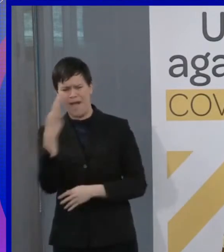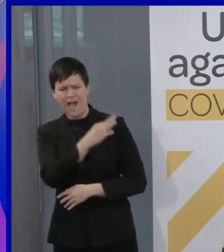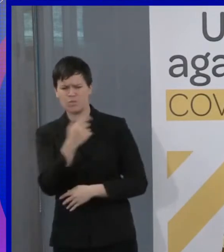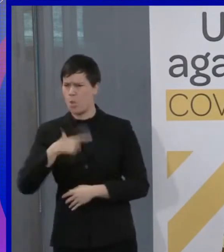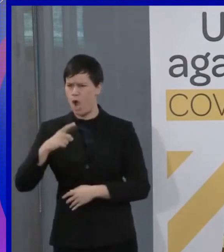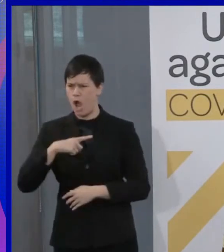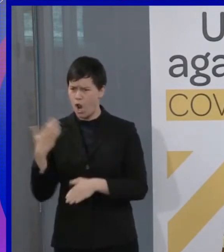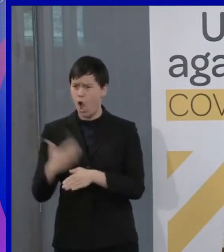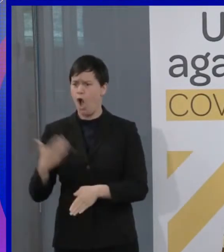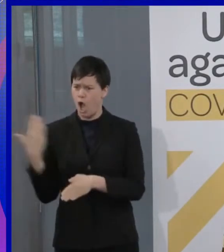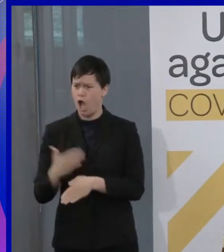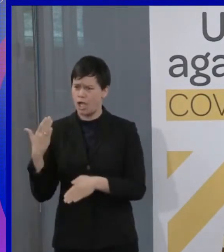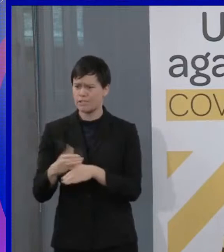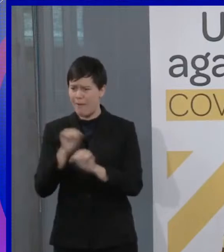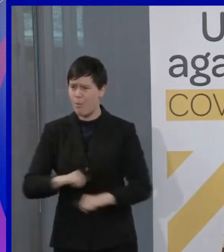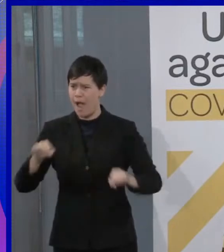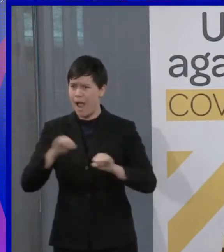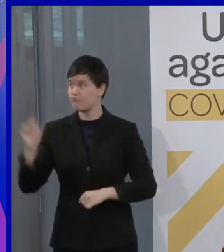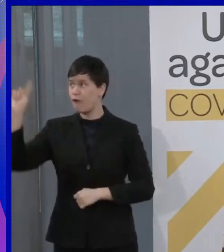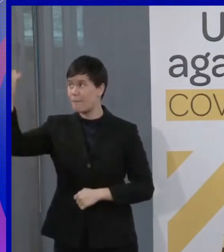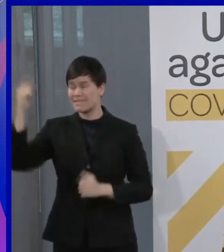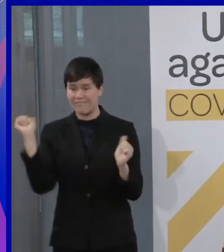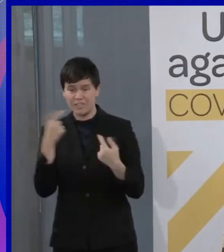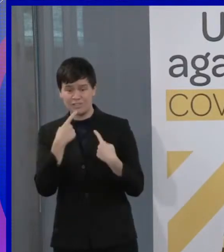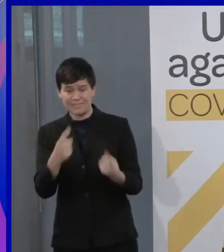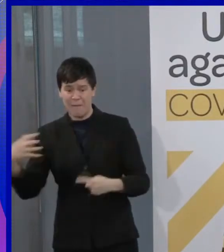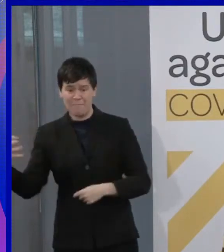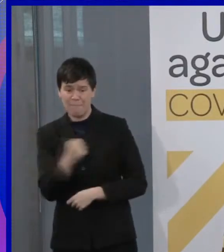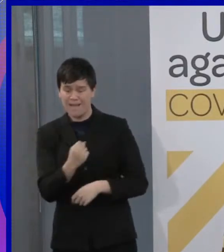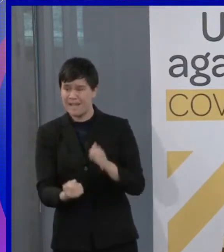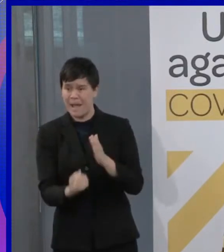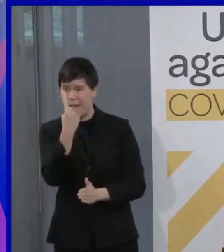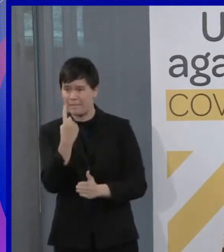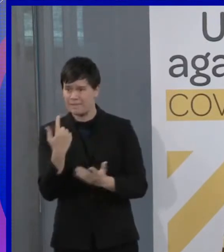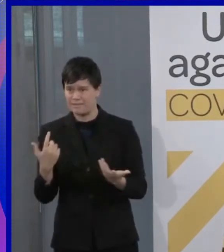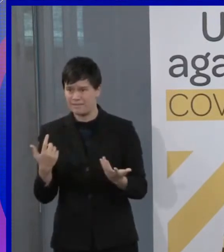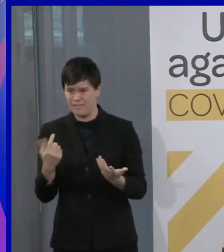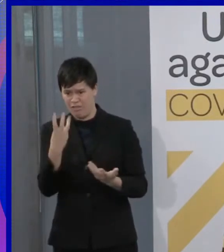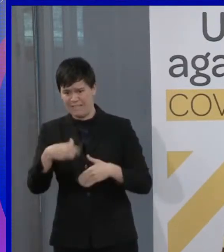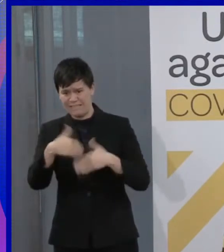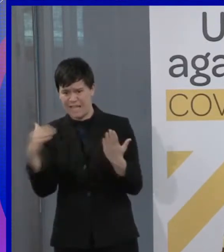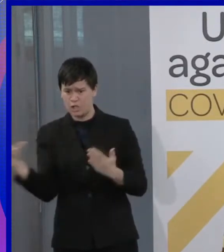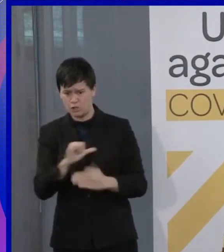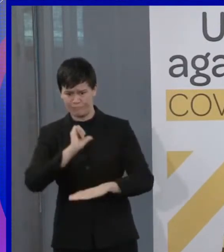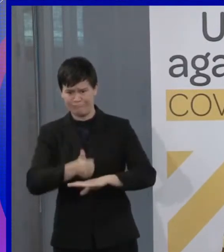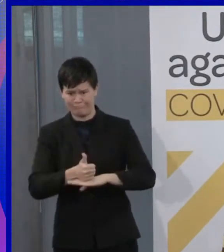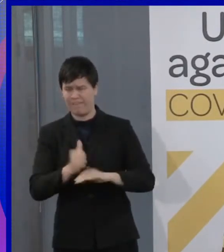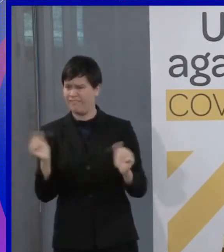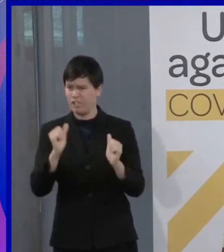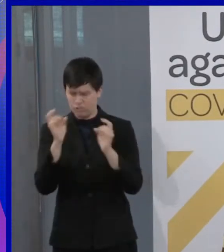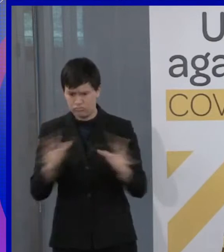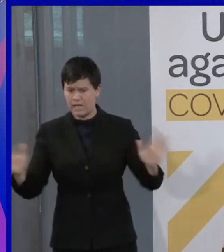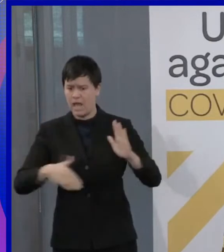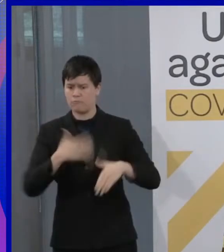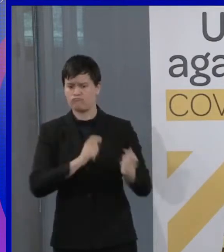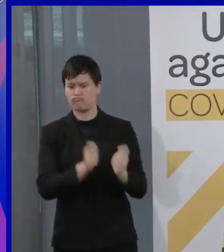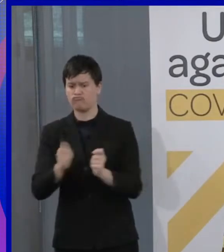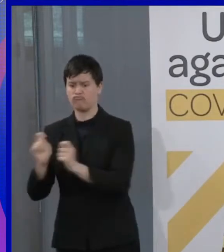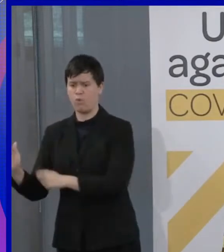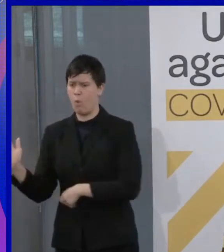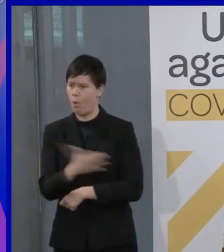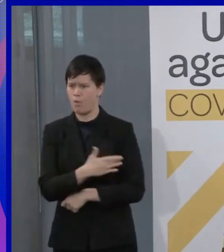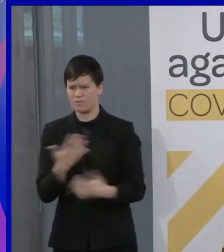over the weekend that the Minister has implemented it and it's taken place over 72 hours? Look, I just want to take you back to the